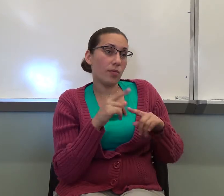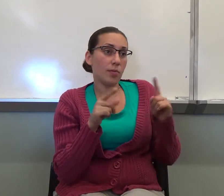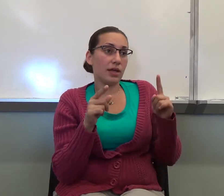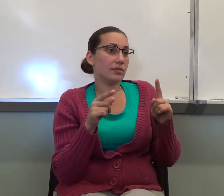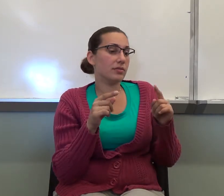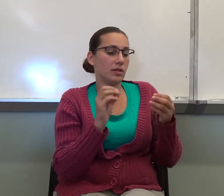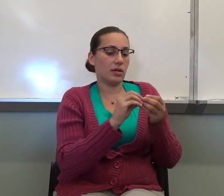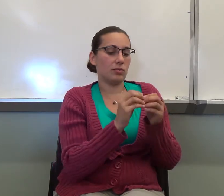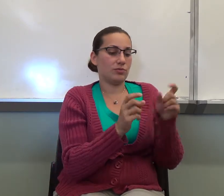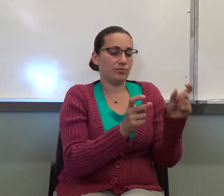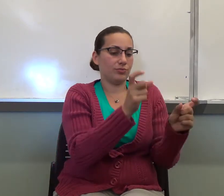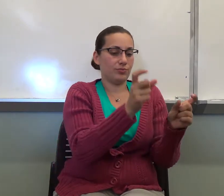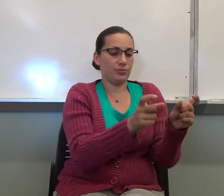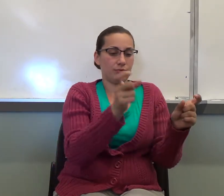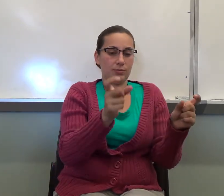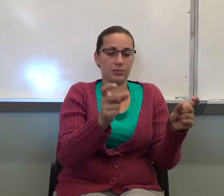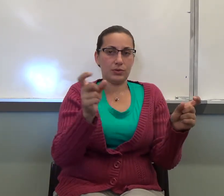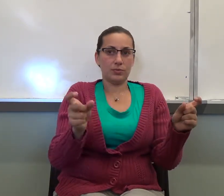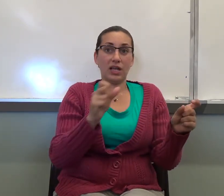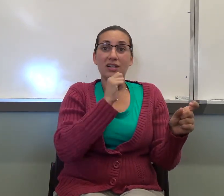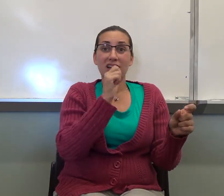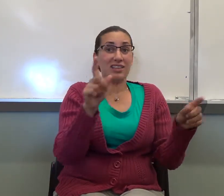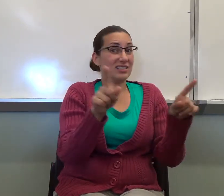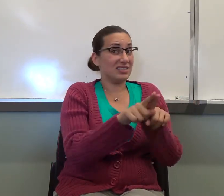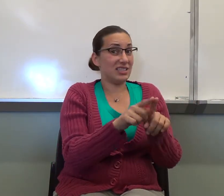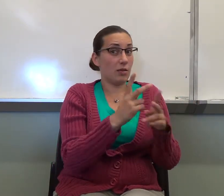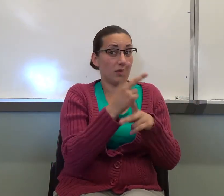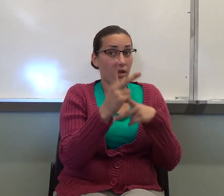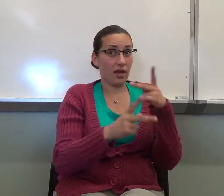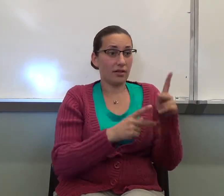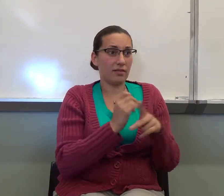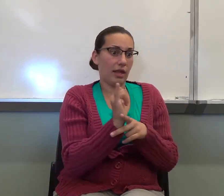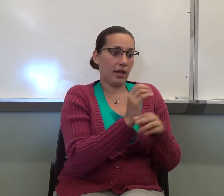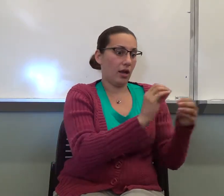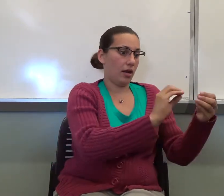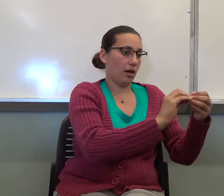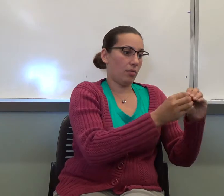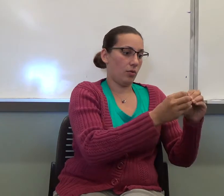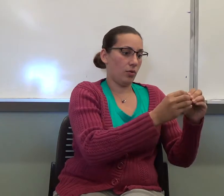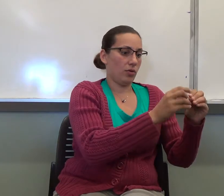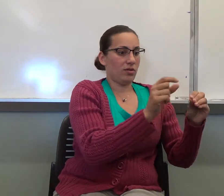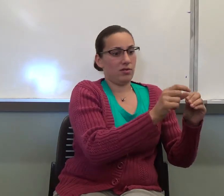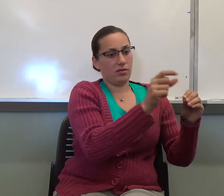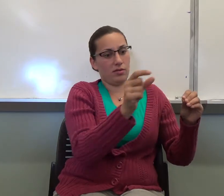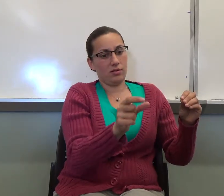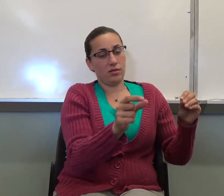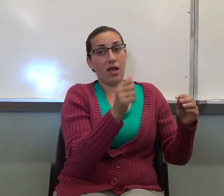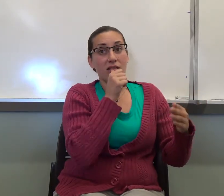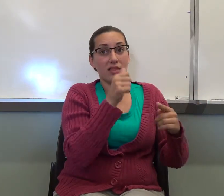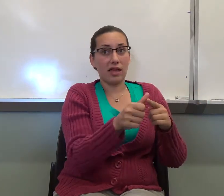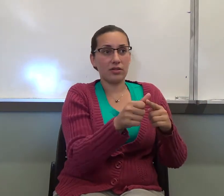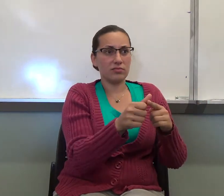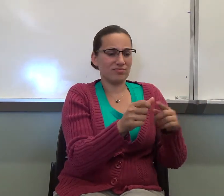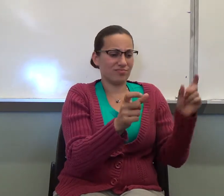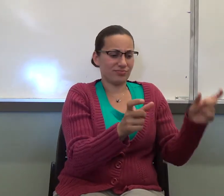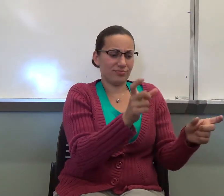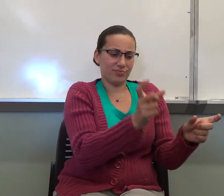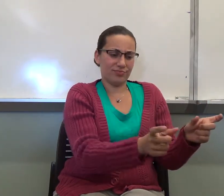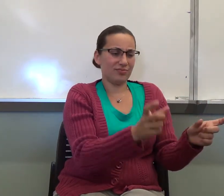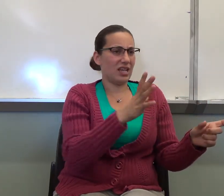other and they're not the same kind of thing, like a number and a letter, just put them next to each other. It's